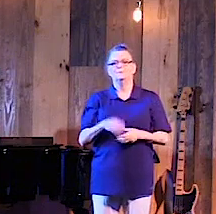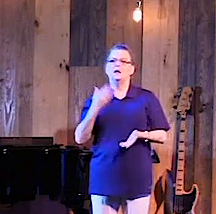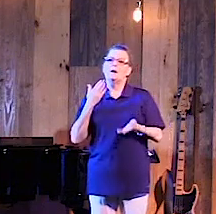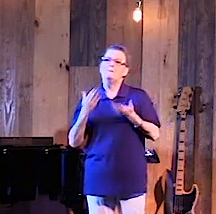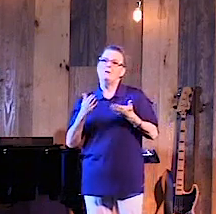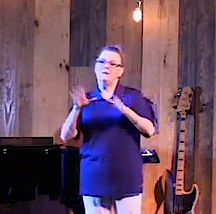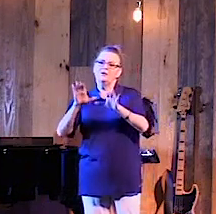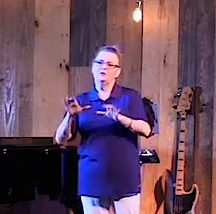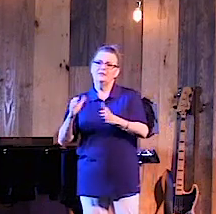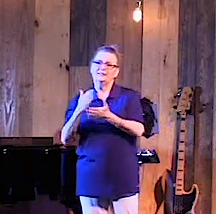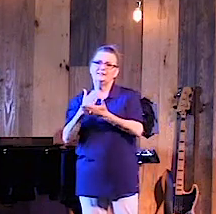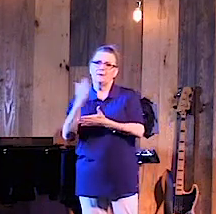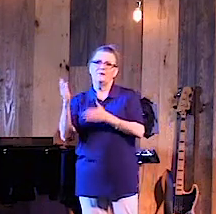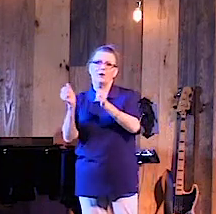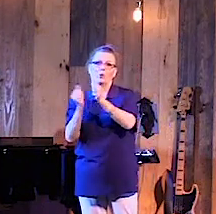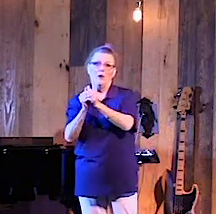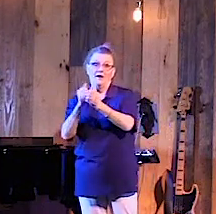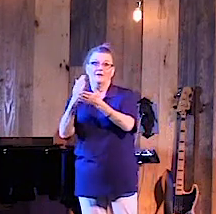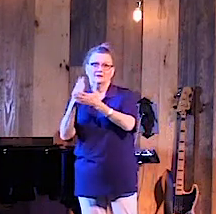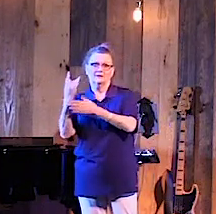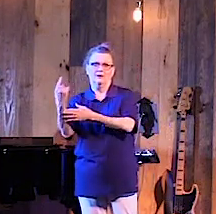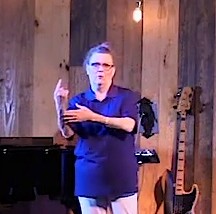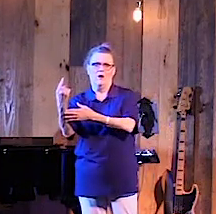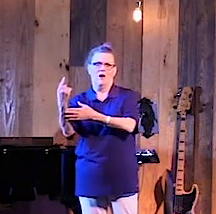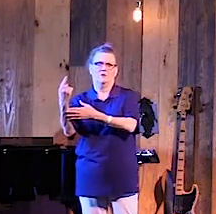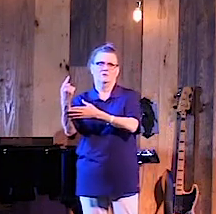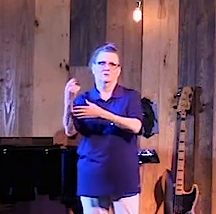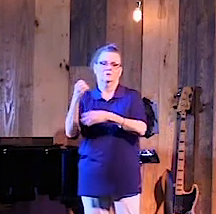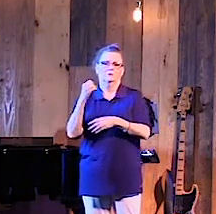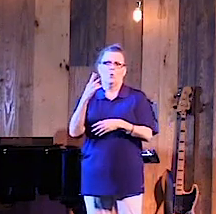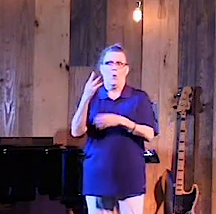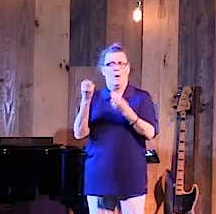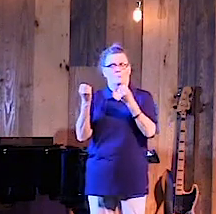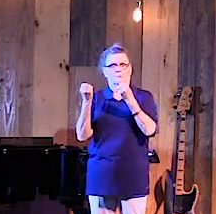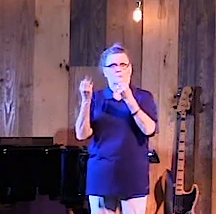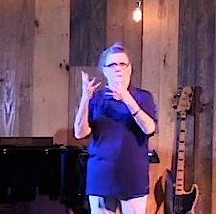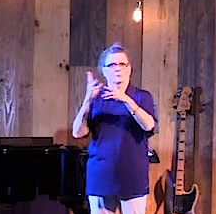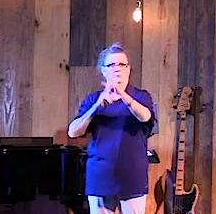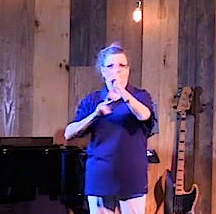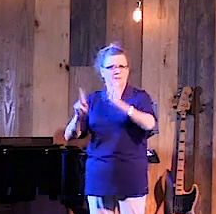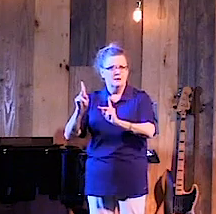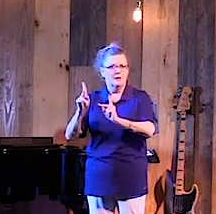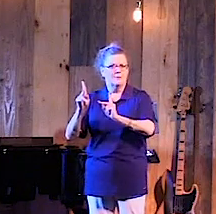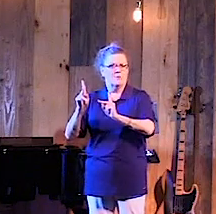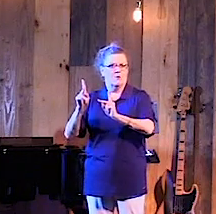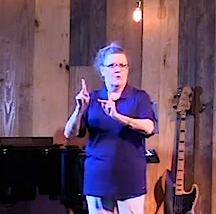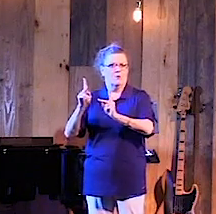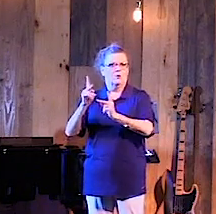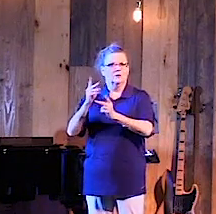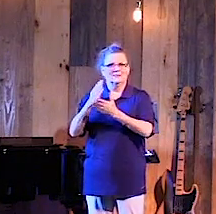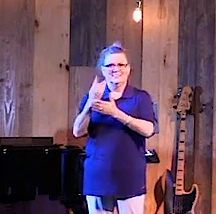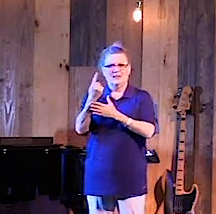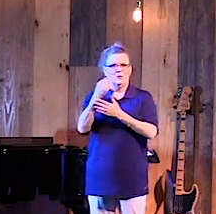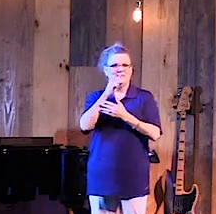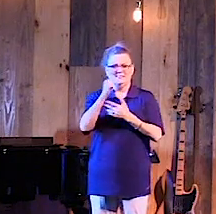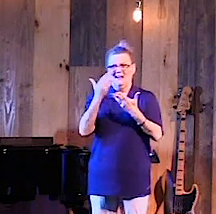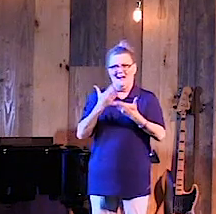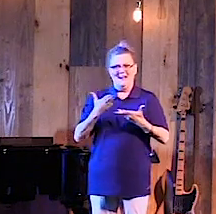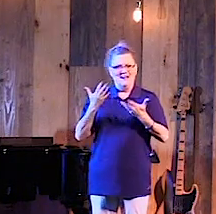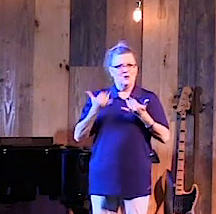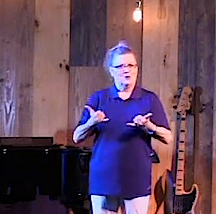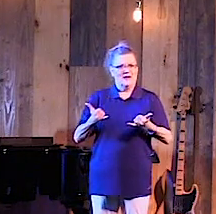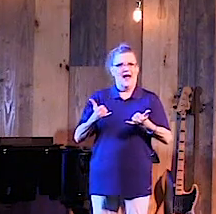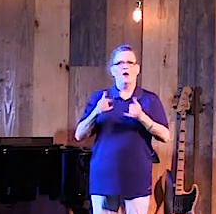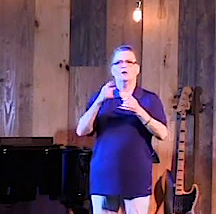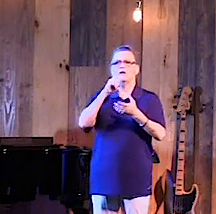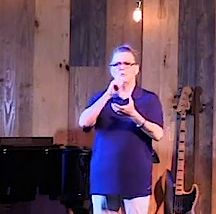something with and you may not even know their name, or it's a string of somebody's, or maybe someone who's no longer around and they promised you that they would be,